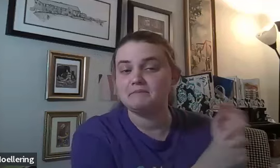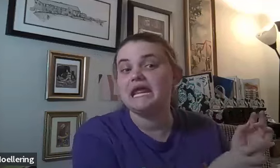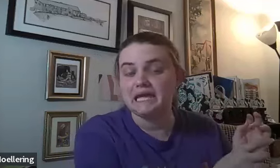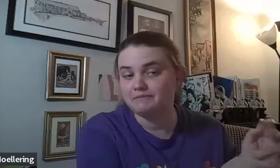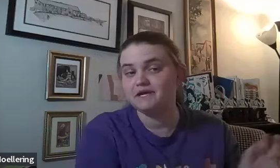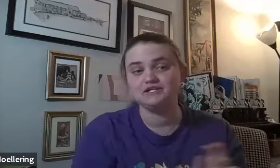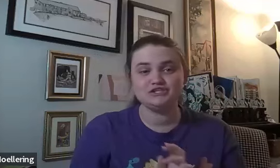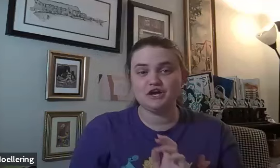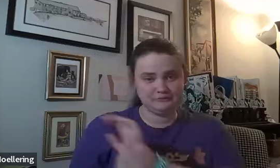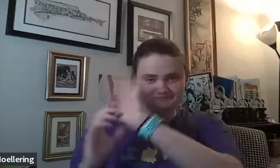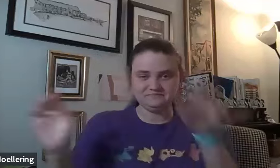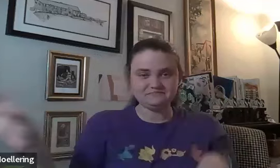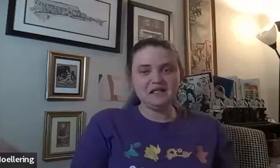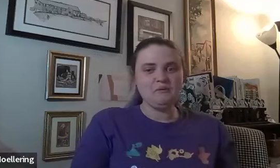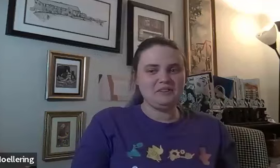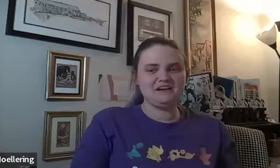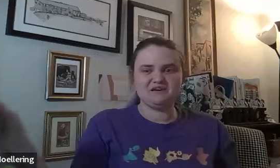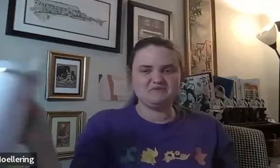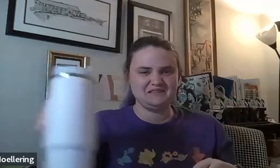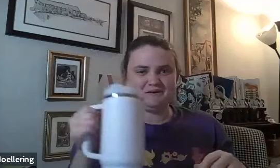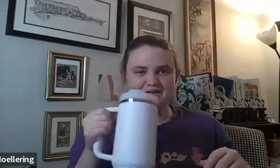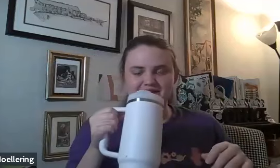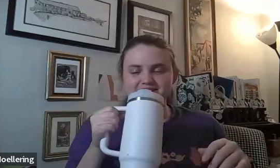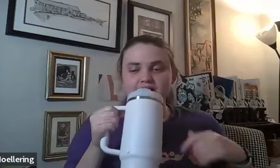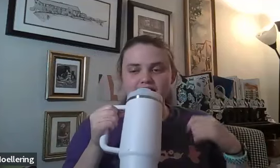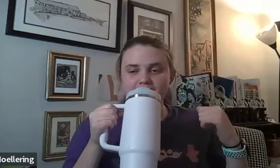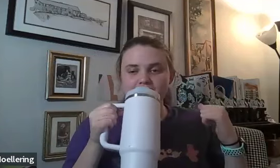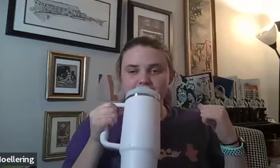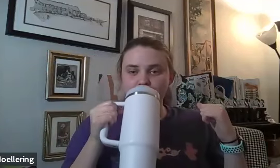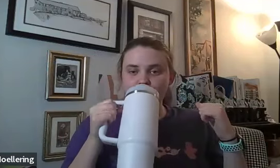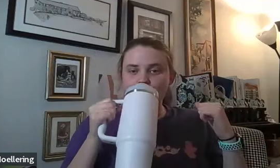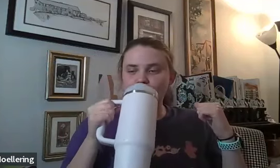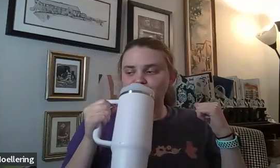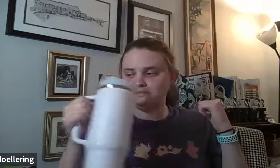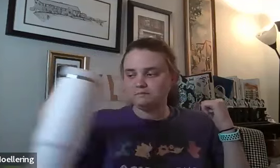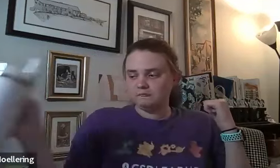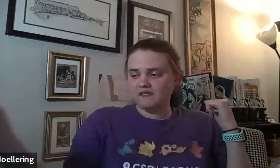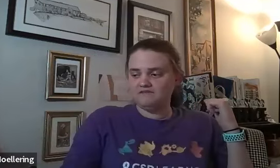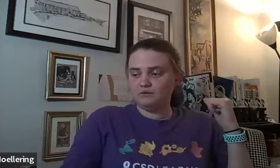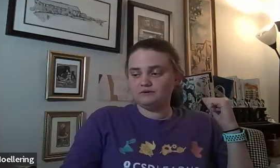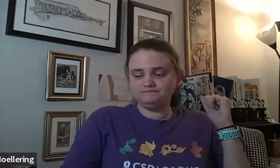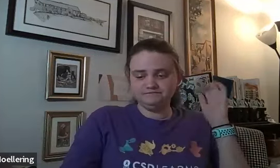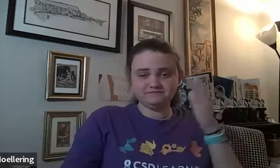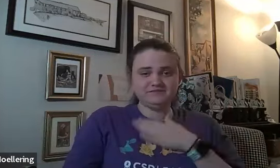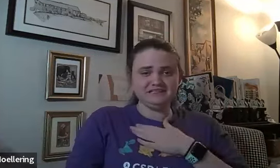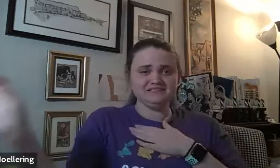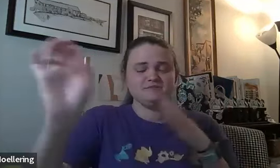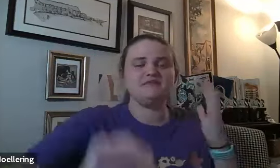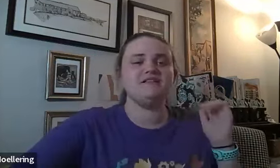my name. So we lucked out really well on this. Okay. For, excuse me, the